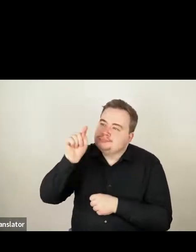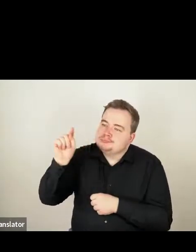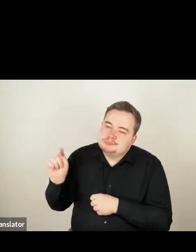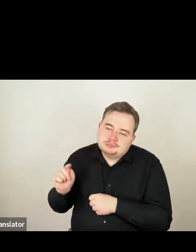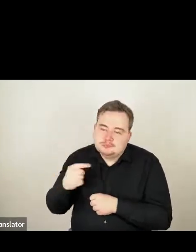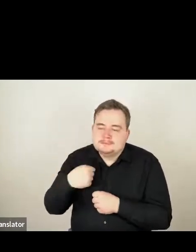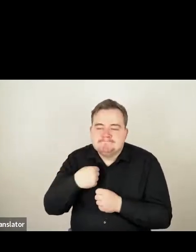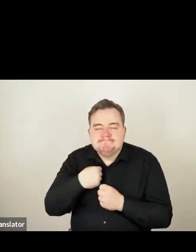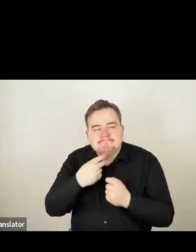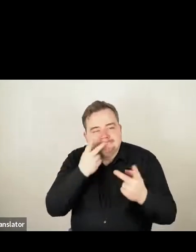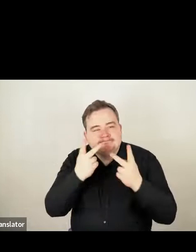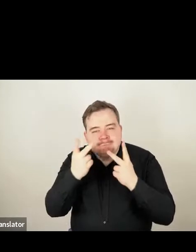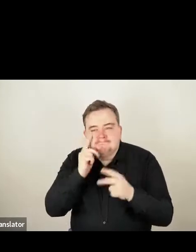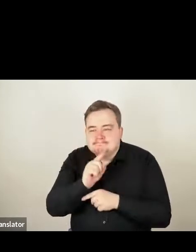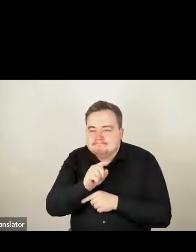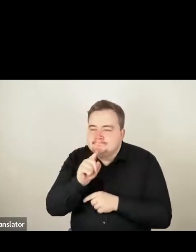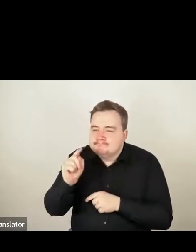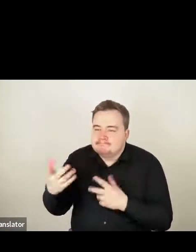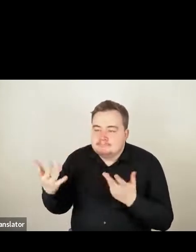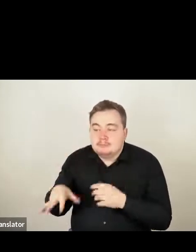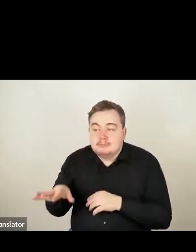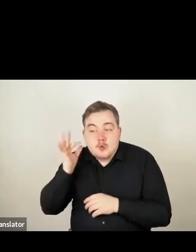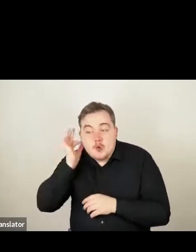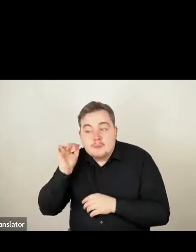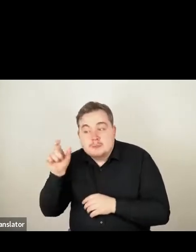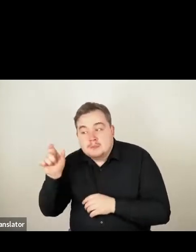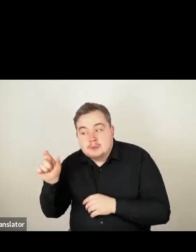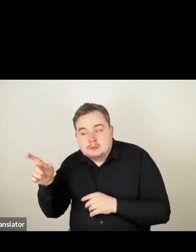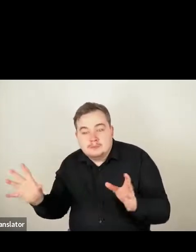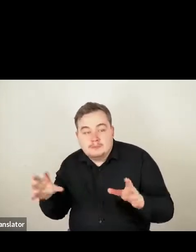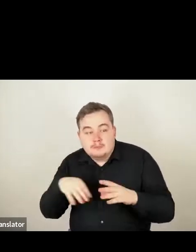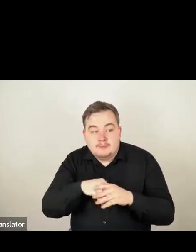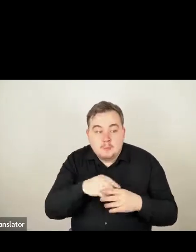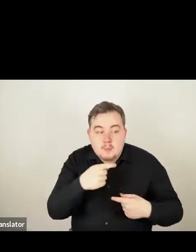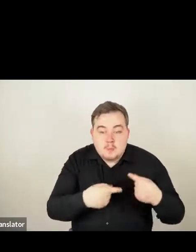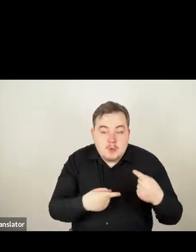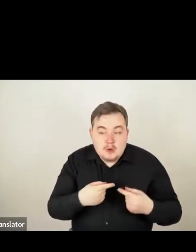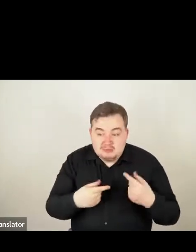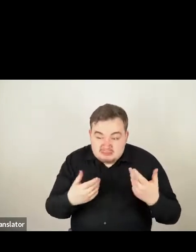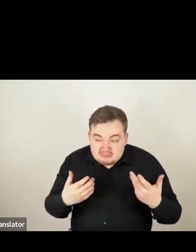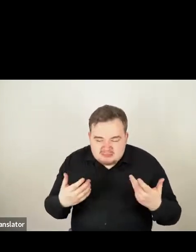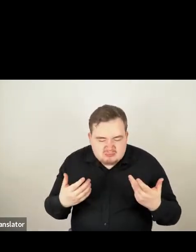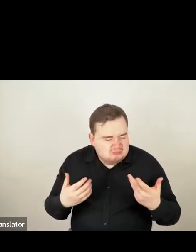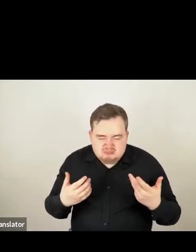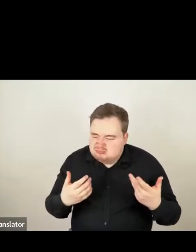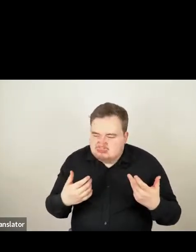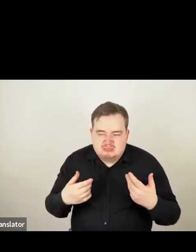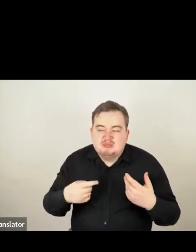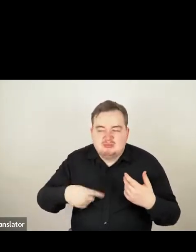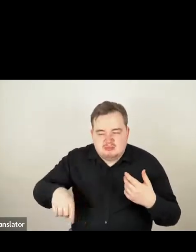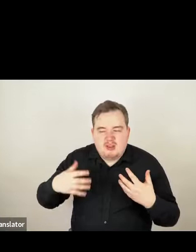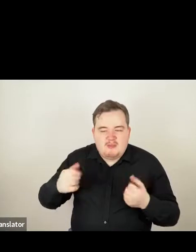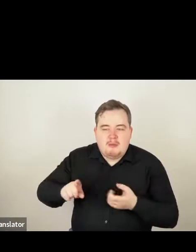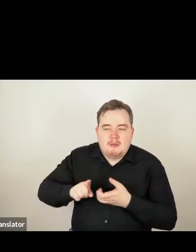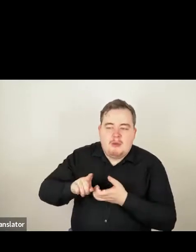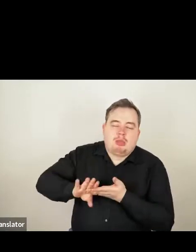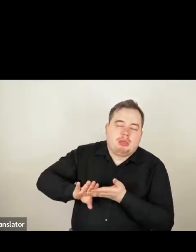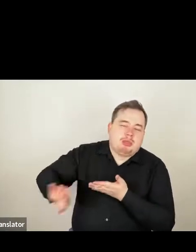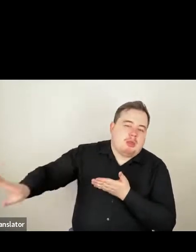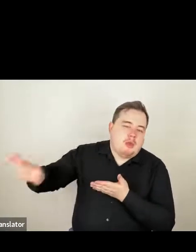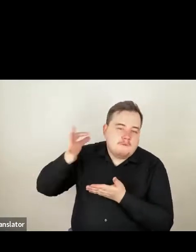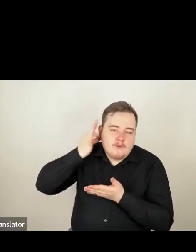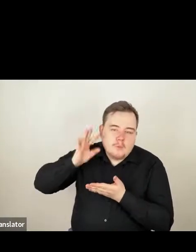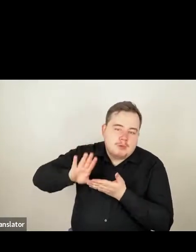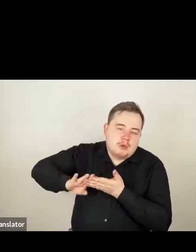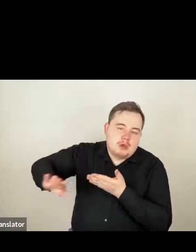in politics try to take the politics out of Parliament, try to take the politics out of the